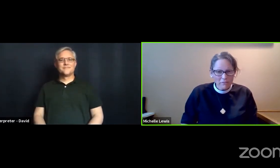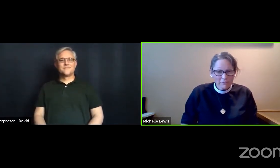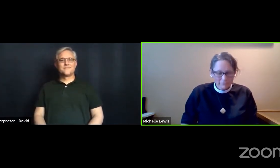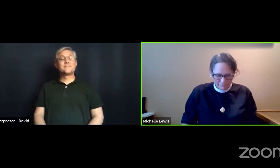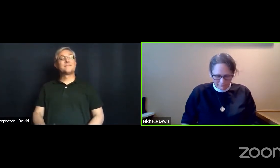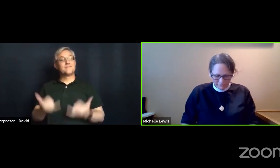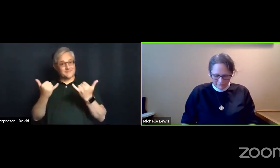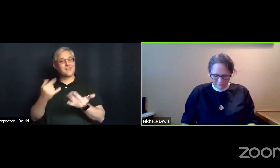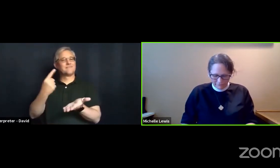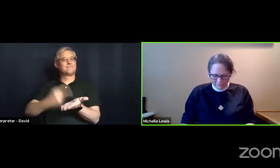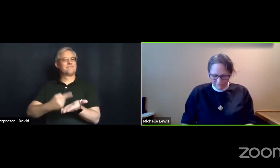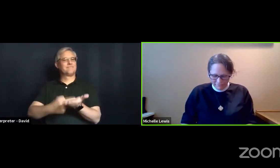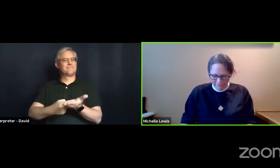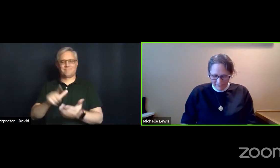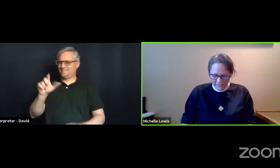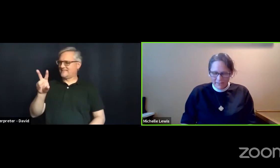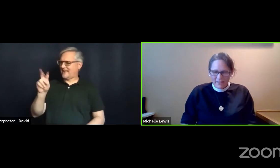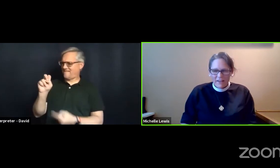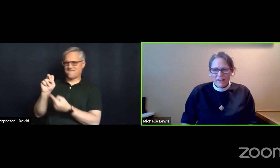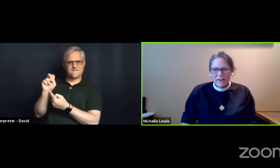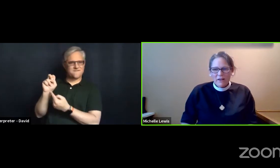about love.